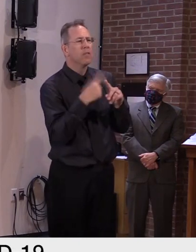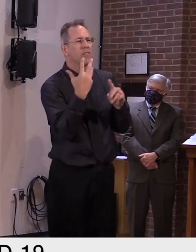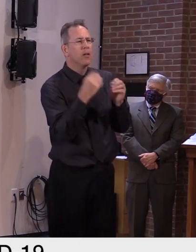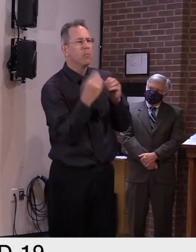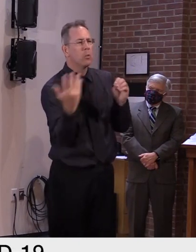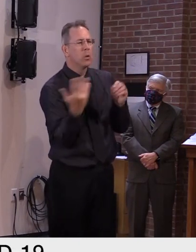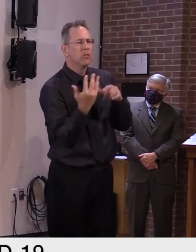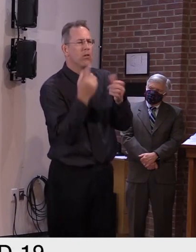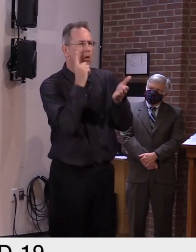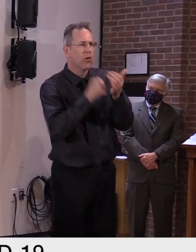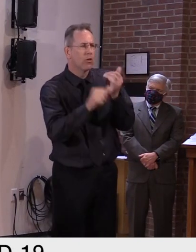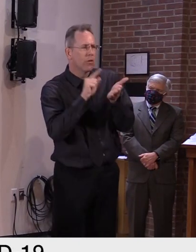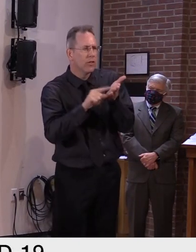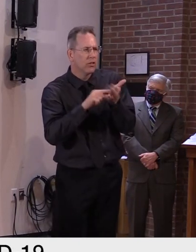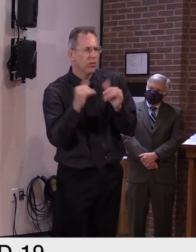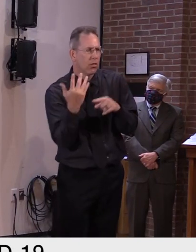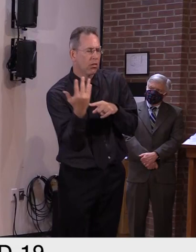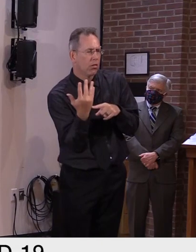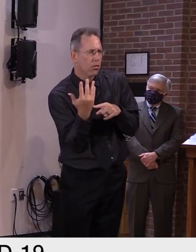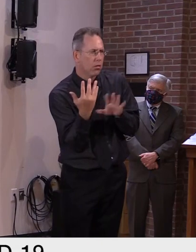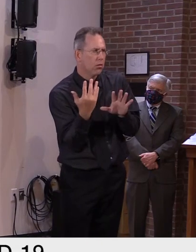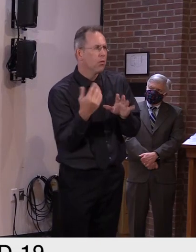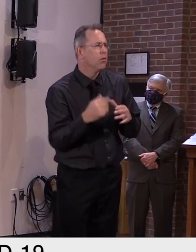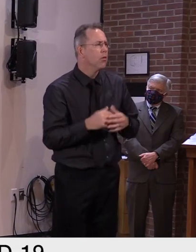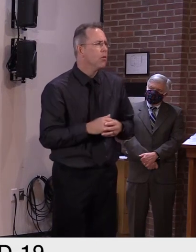And where are those three cases, the